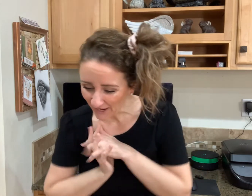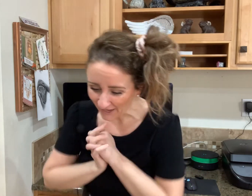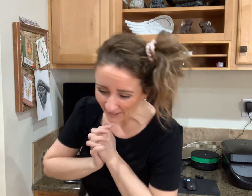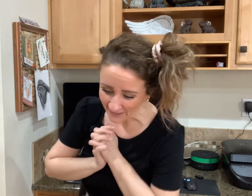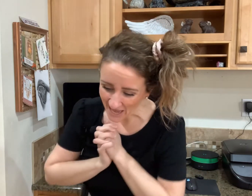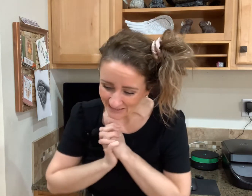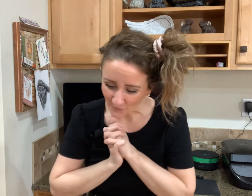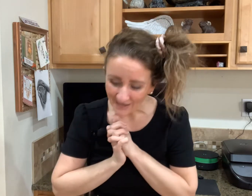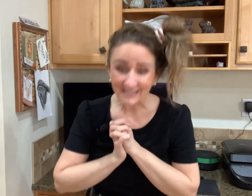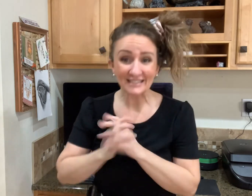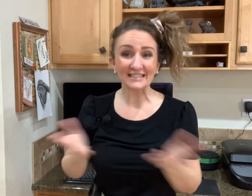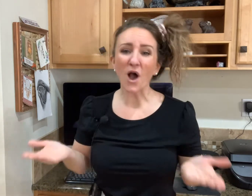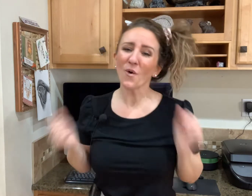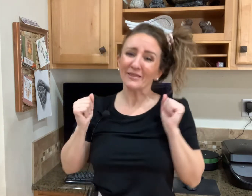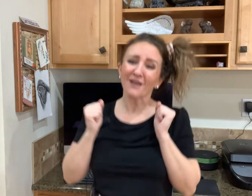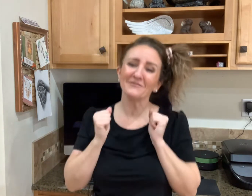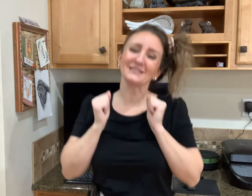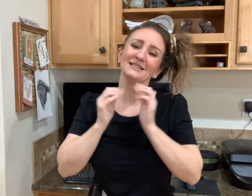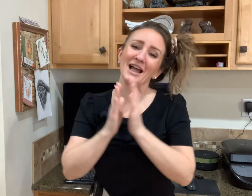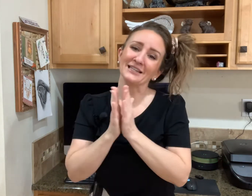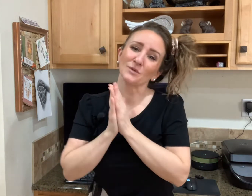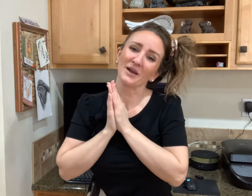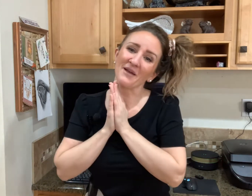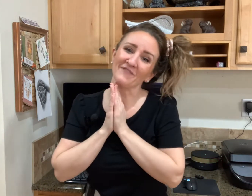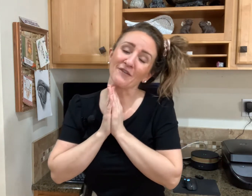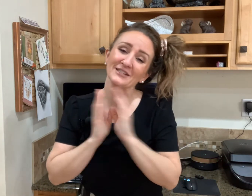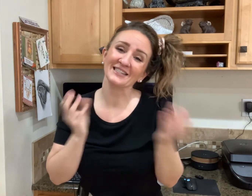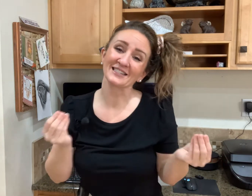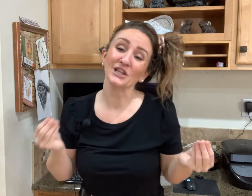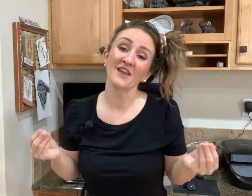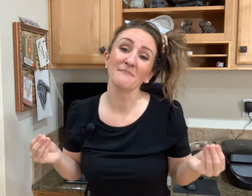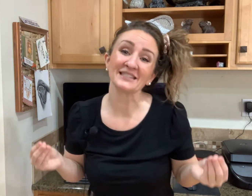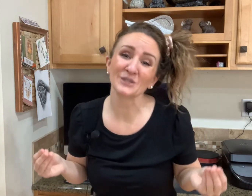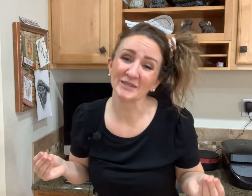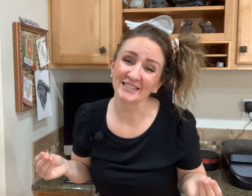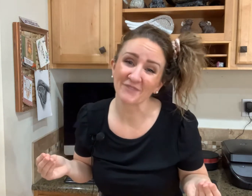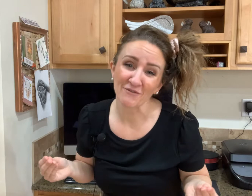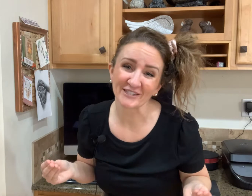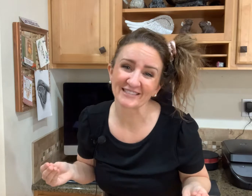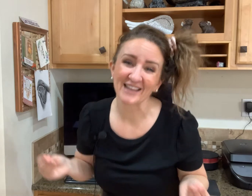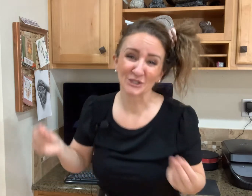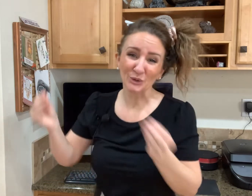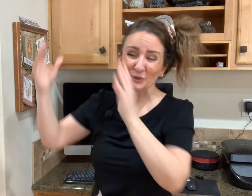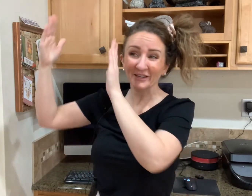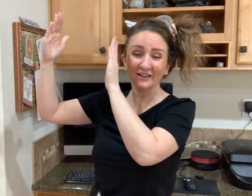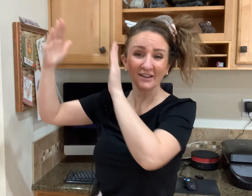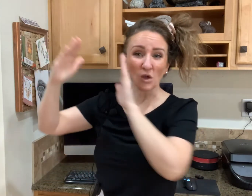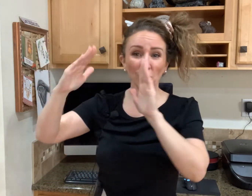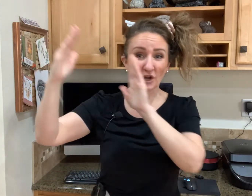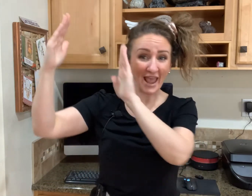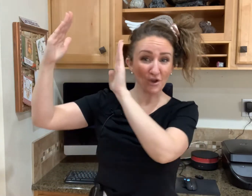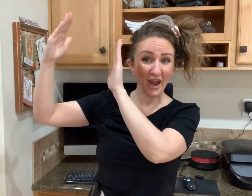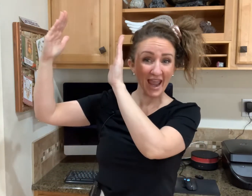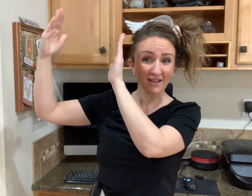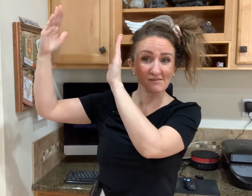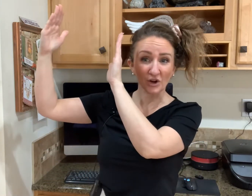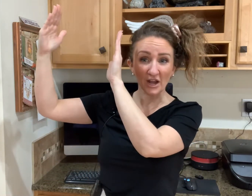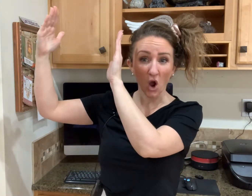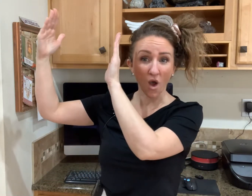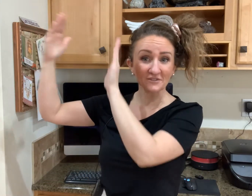Okay, next one is, oh, I love this sign. It's one of my favorites, and it's a lot of my students' favorite sign too. So your hands are gonna go off to the